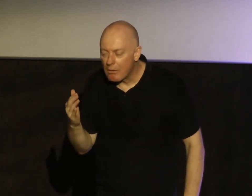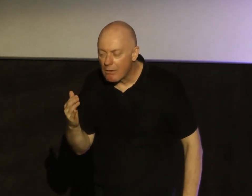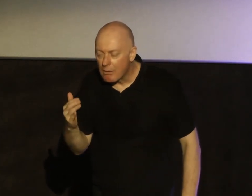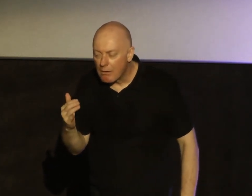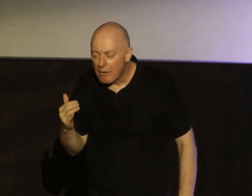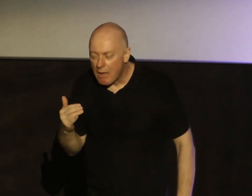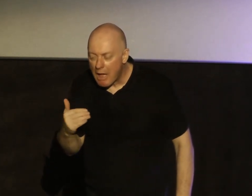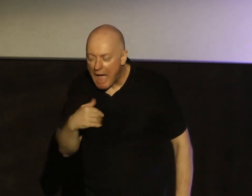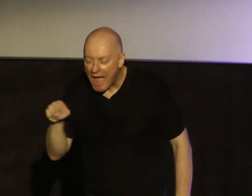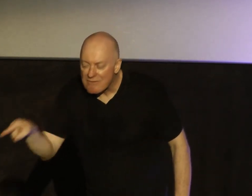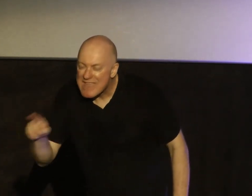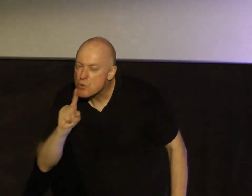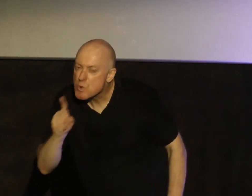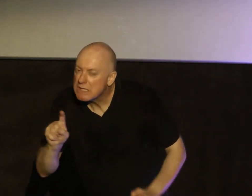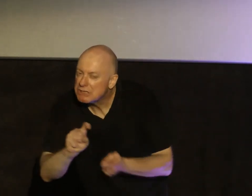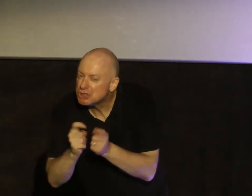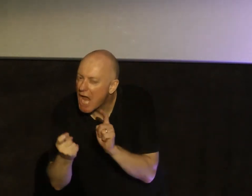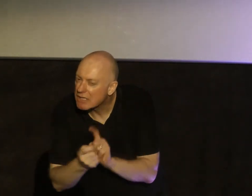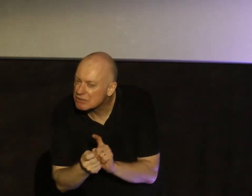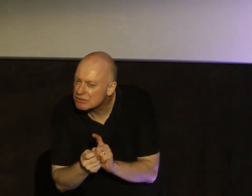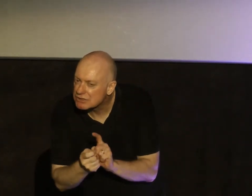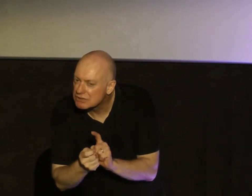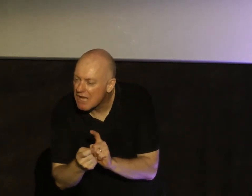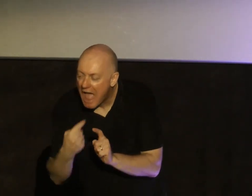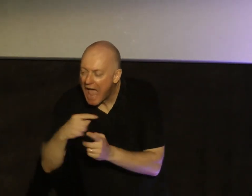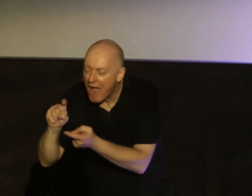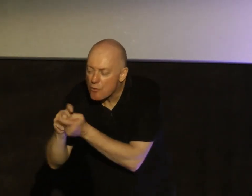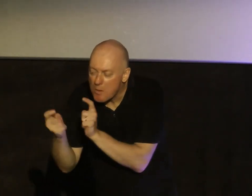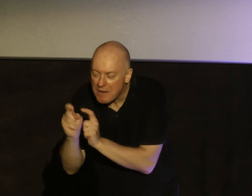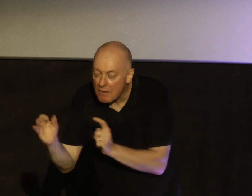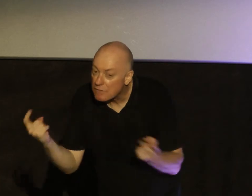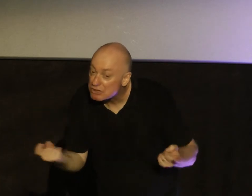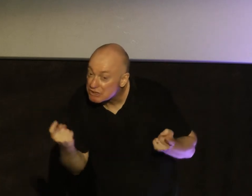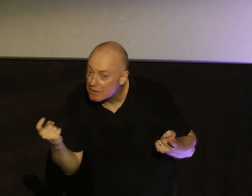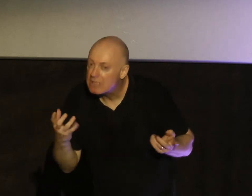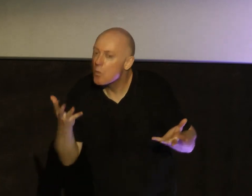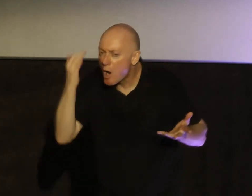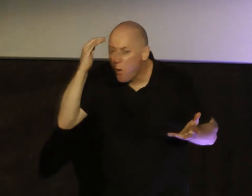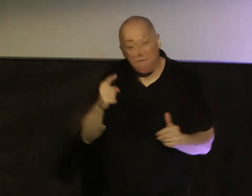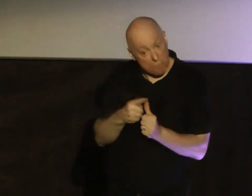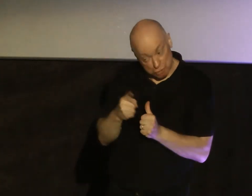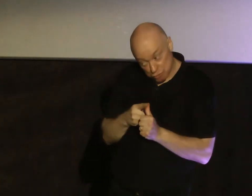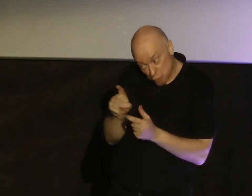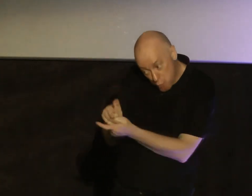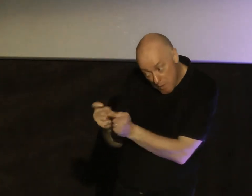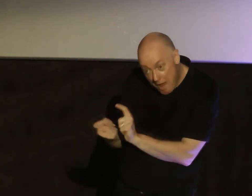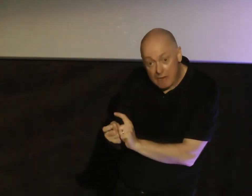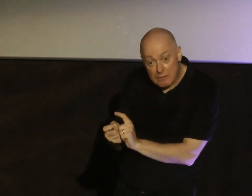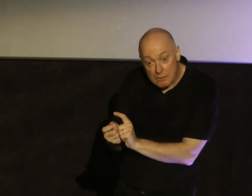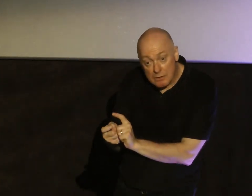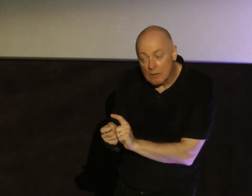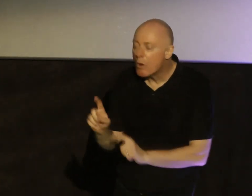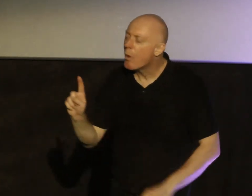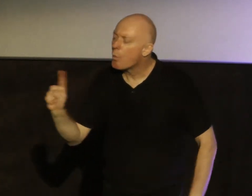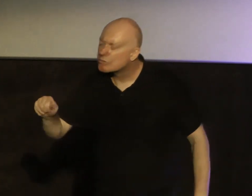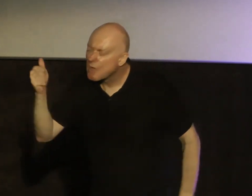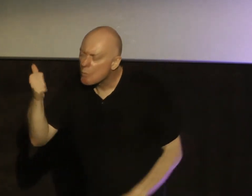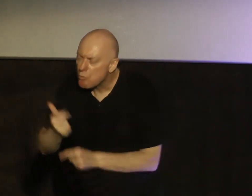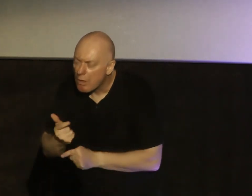changed? Have they repented of their sin? Where's the other brother? Did